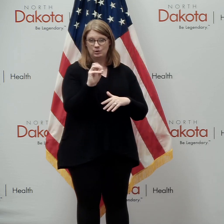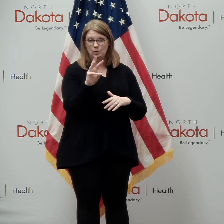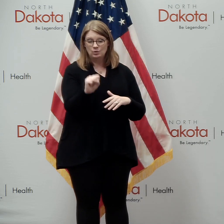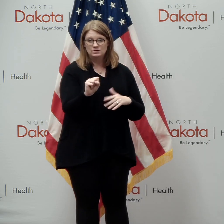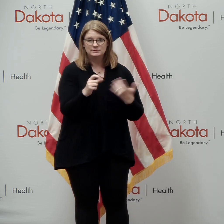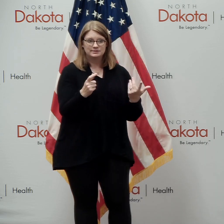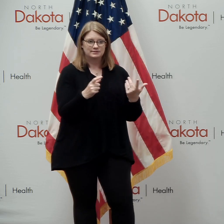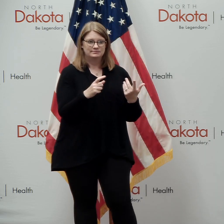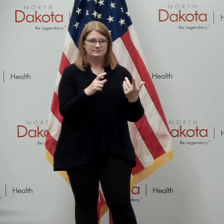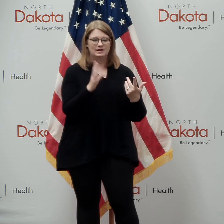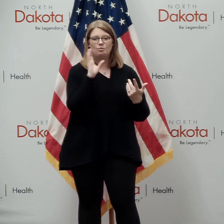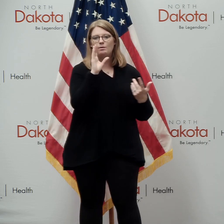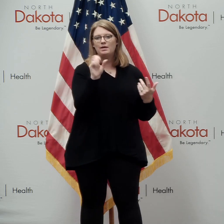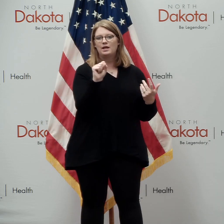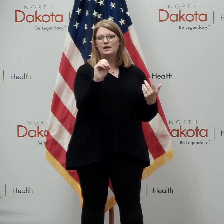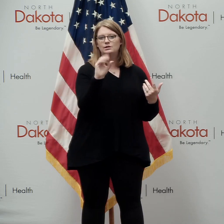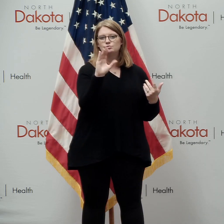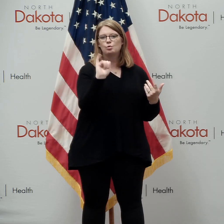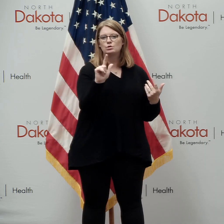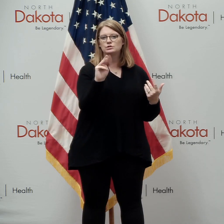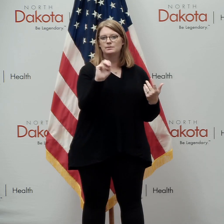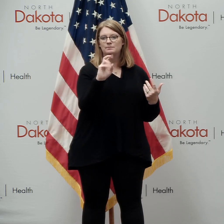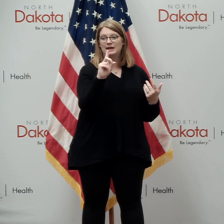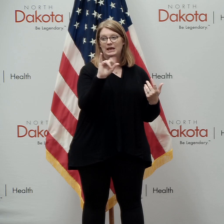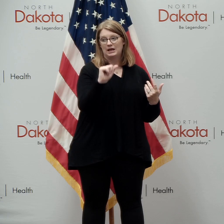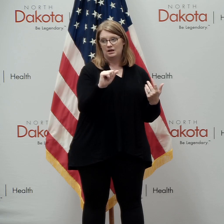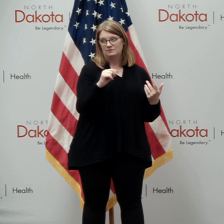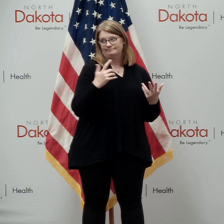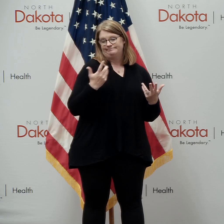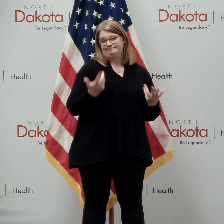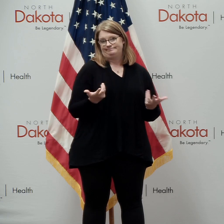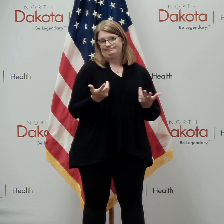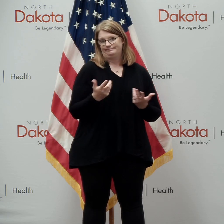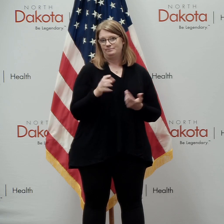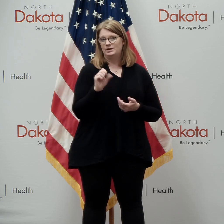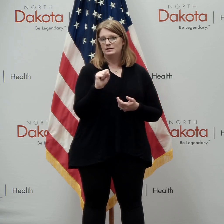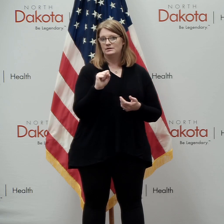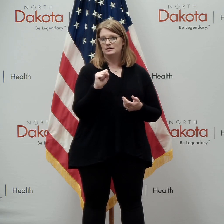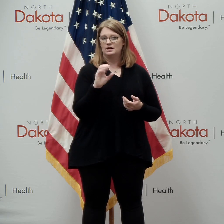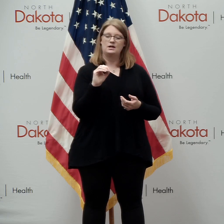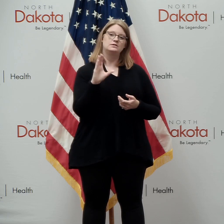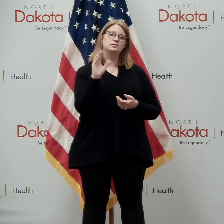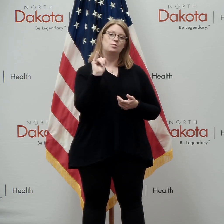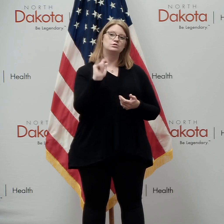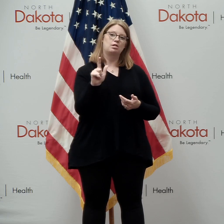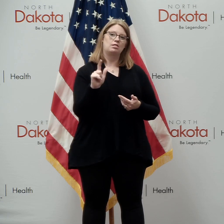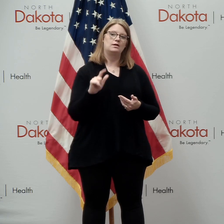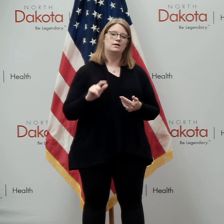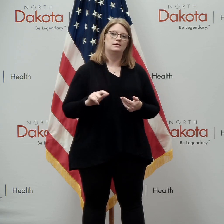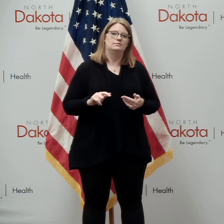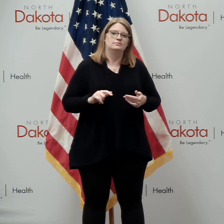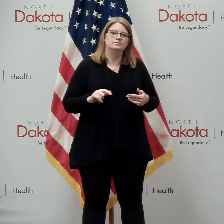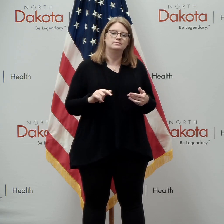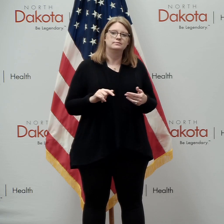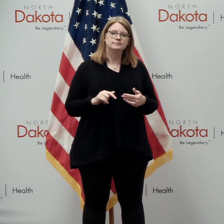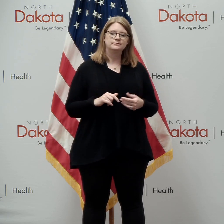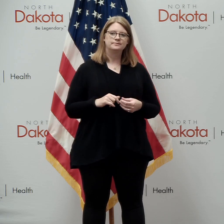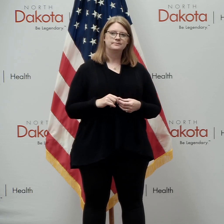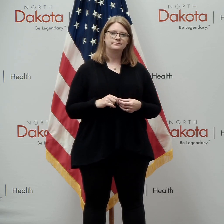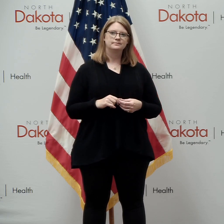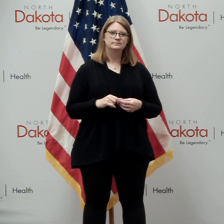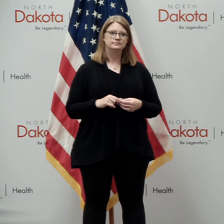be social platforms, and it's going to have to be the right messaging. But again, we know on social that there's the amount